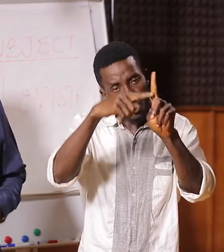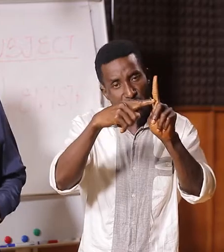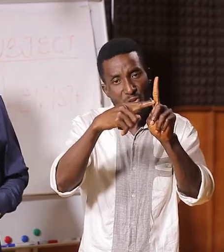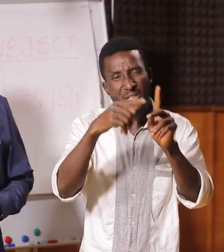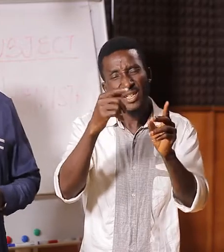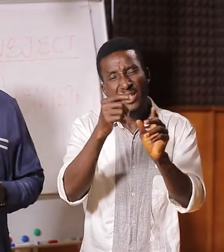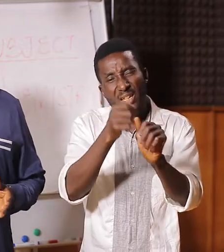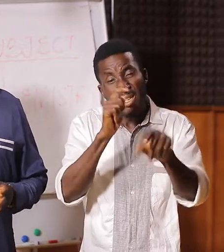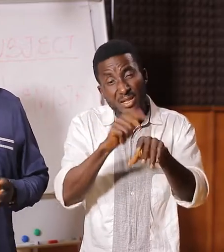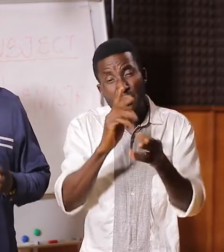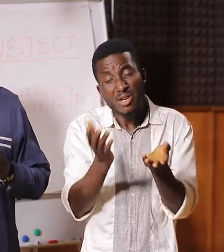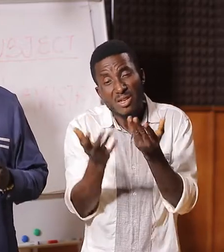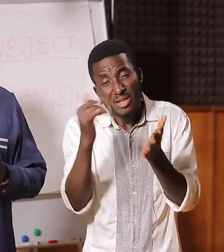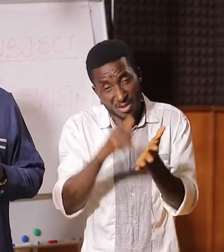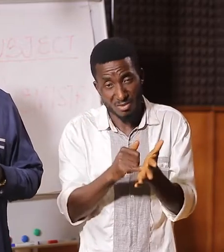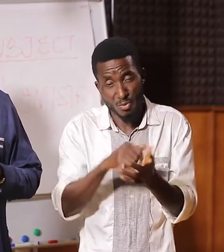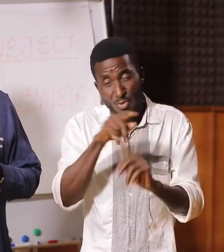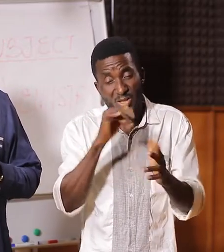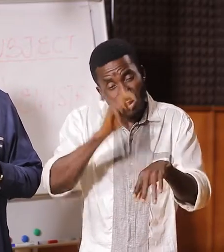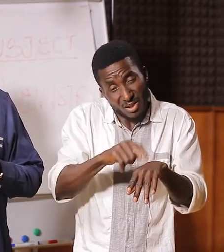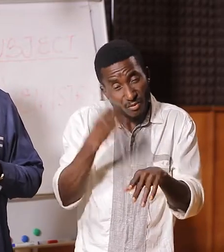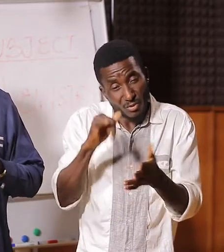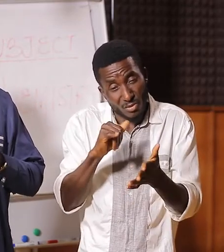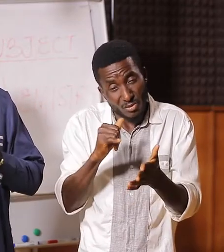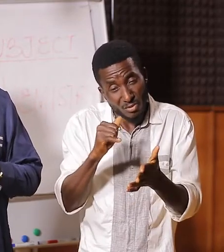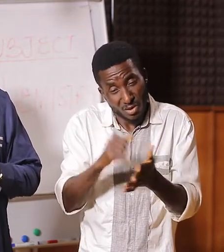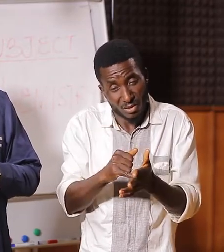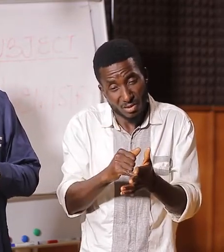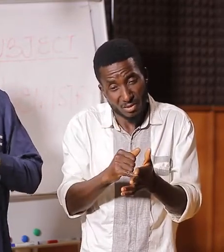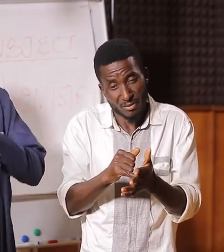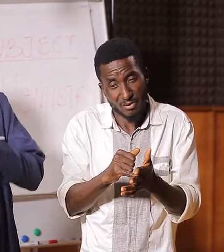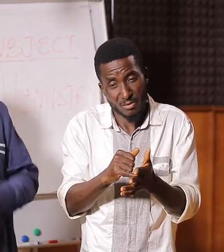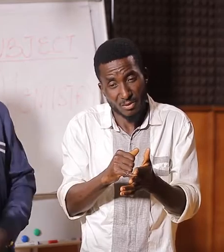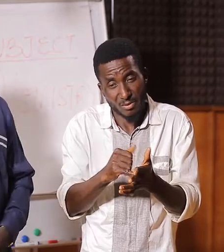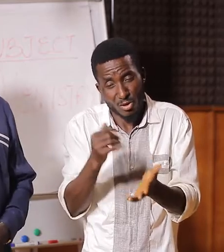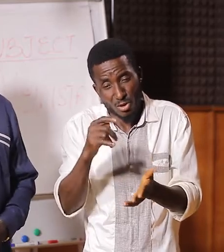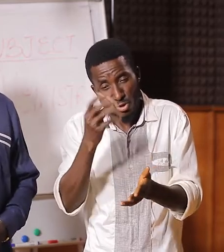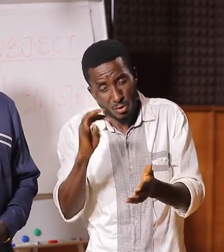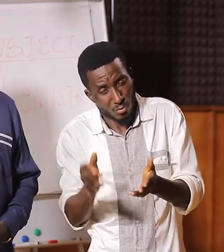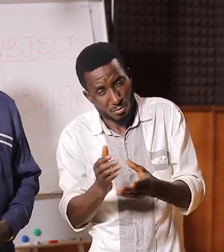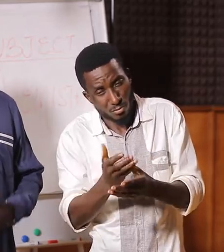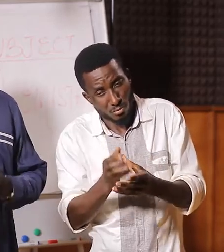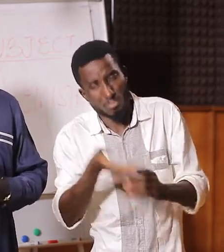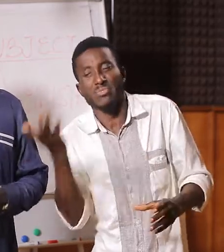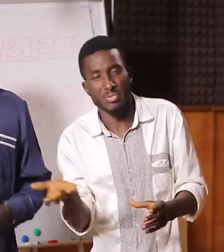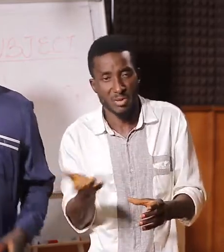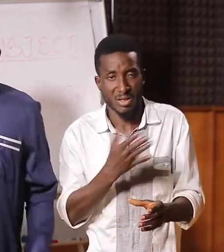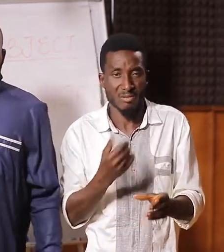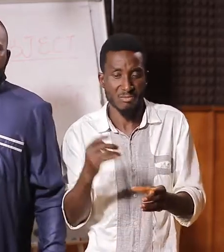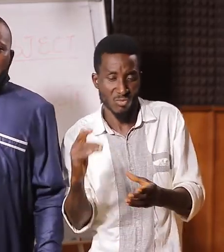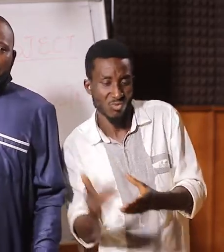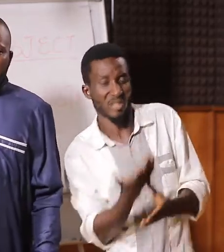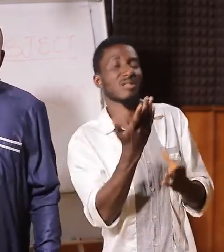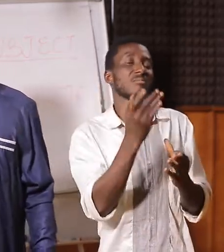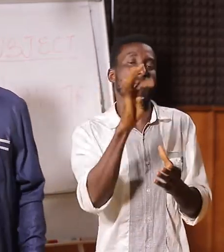time you are heating this mixture, when it is time for them to, when it is exactly that temperature, they will escape and then be